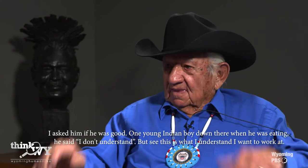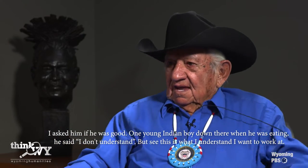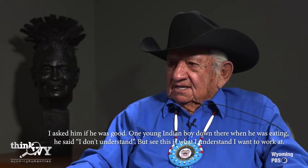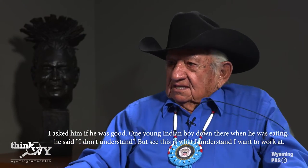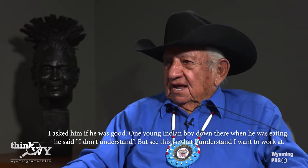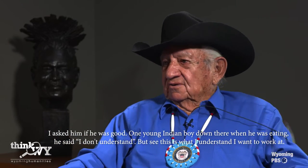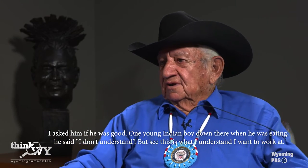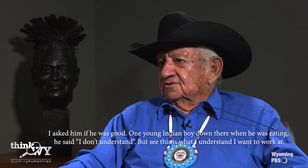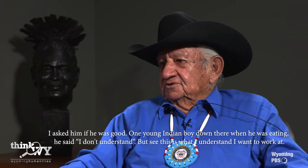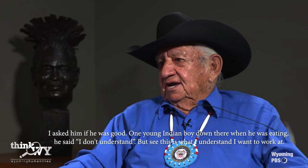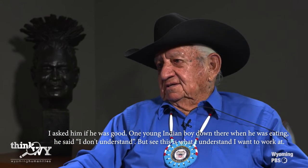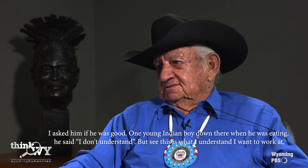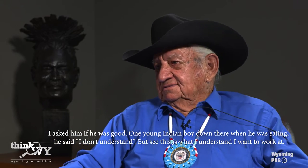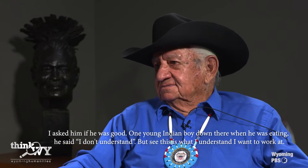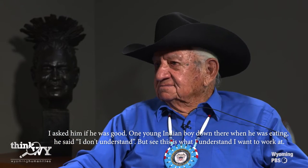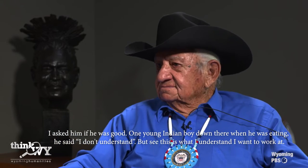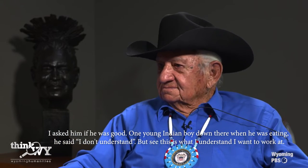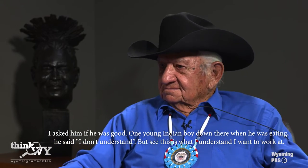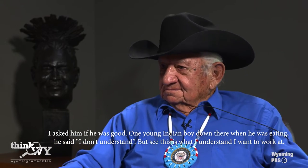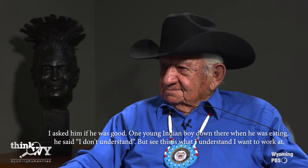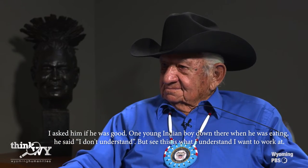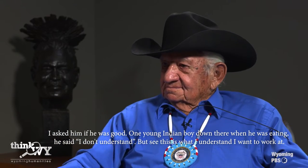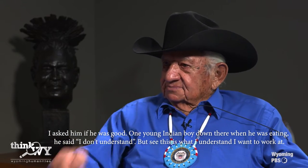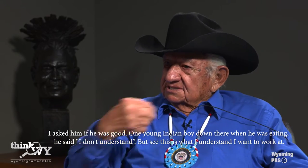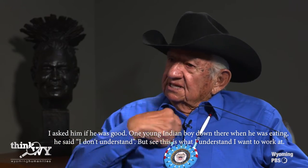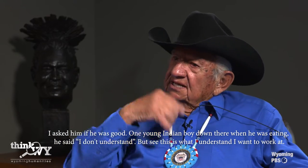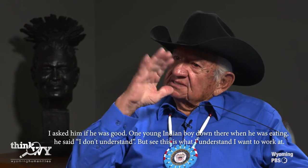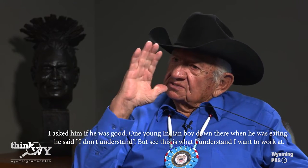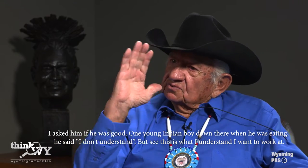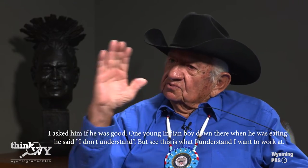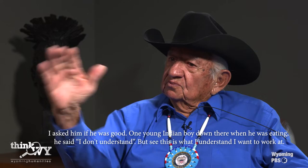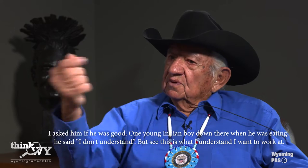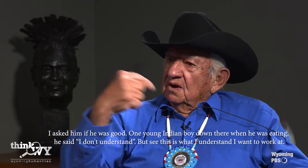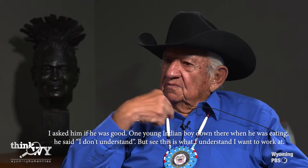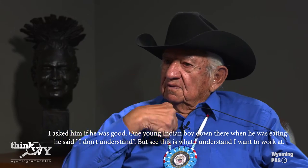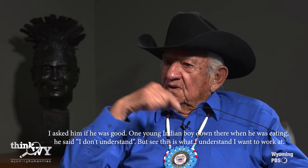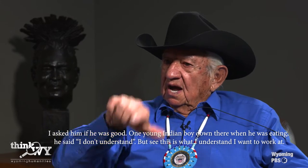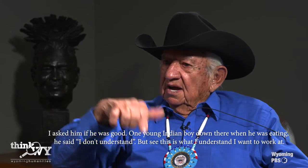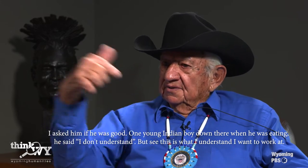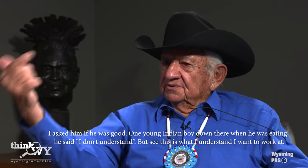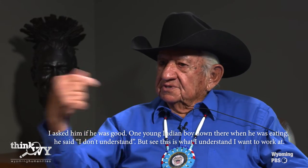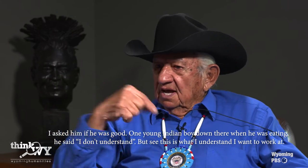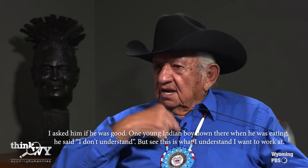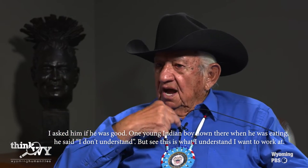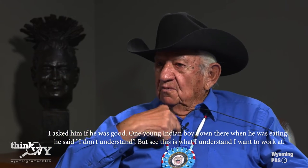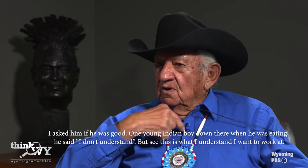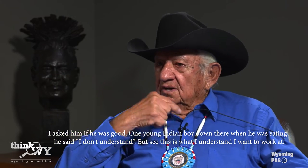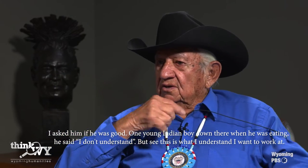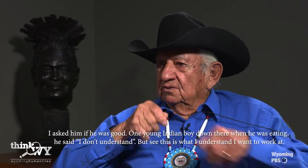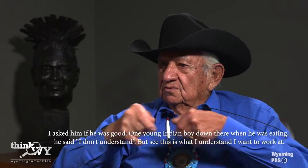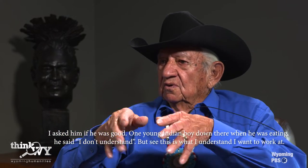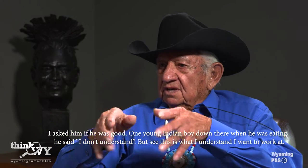he said, I don't understand. But see, this is what I understand I want to work